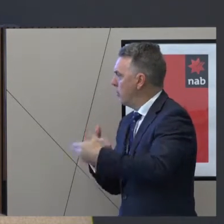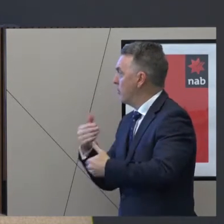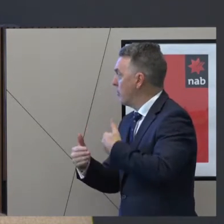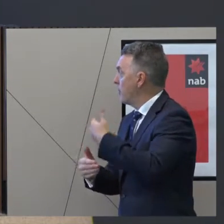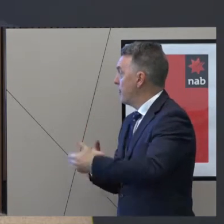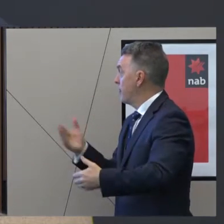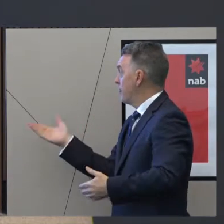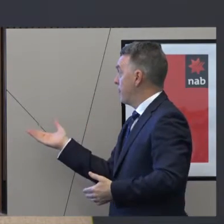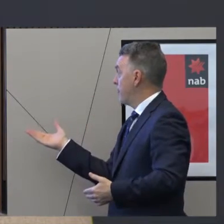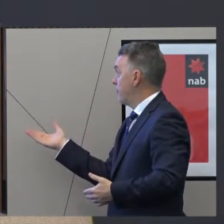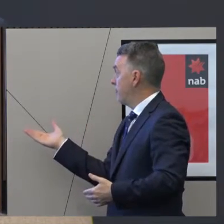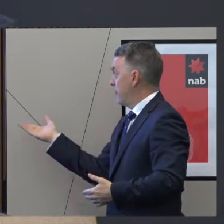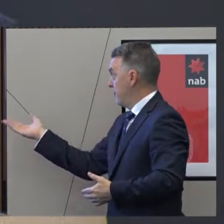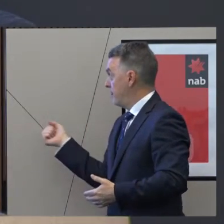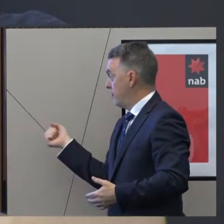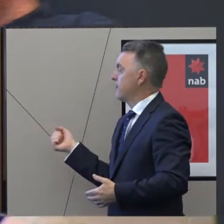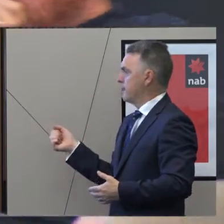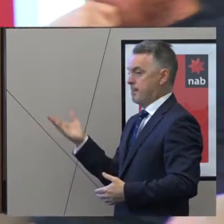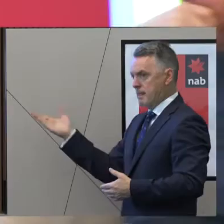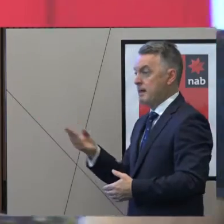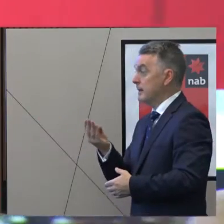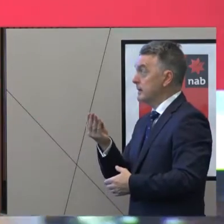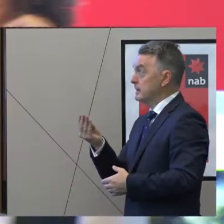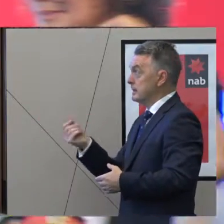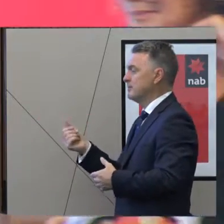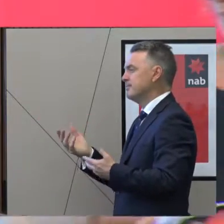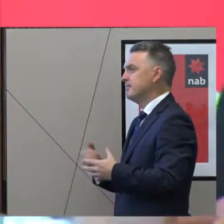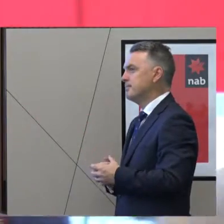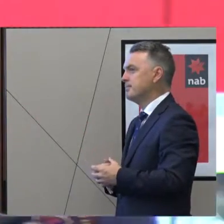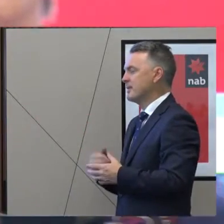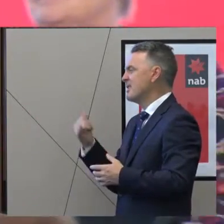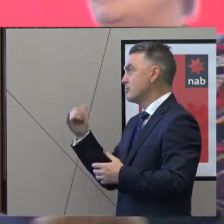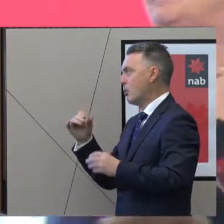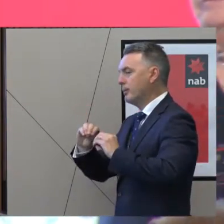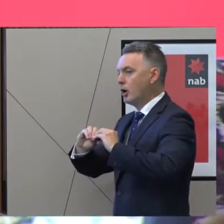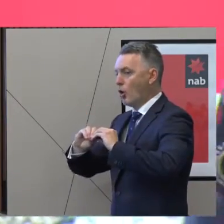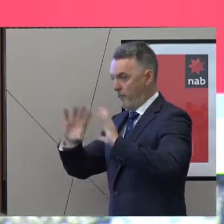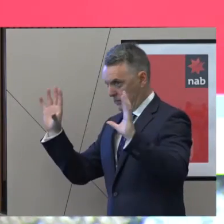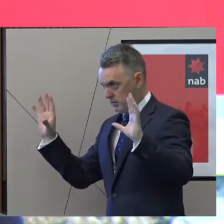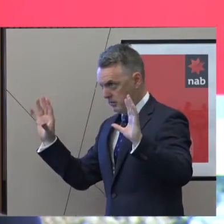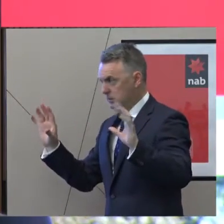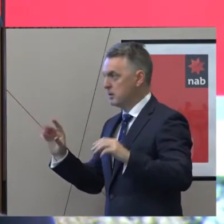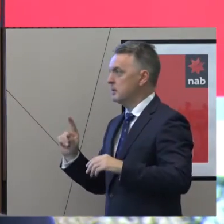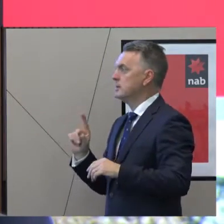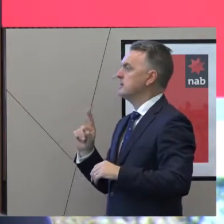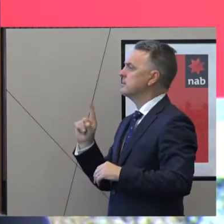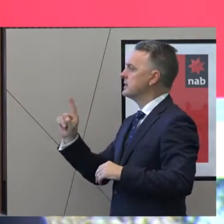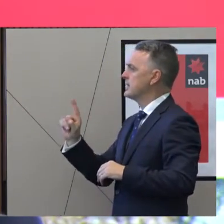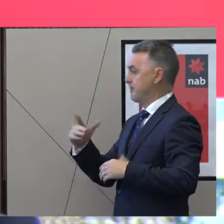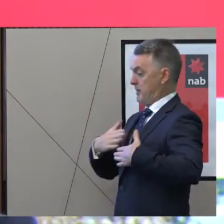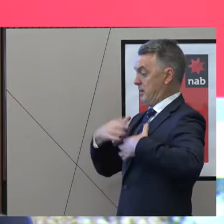Thank you. Sure. Some of the things that I think it's probably obvious, but in